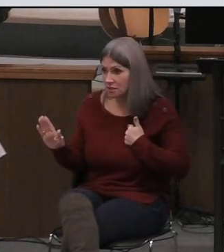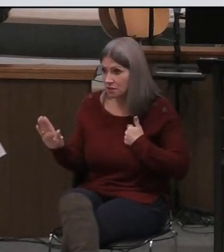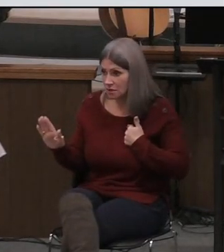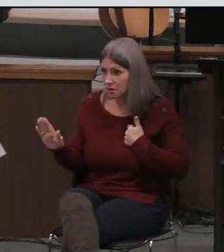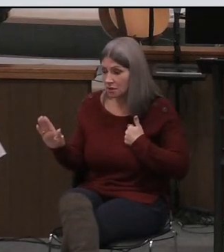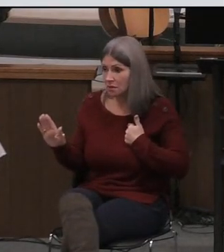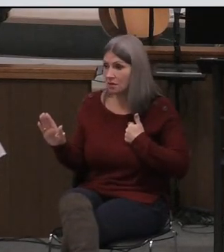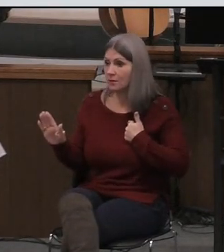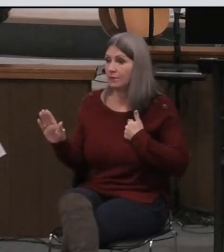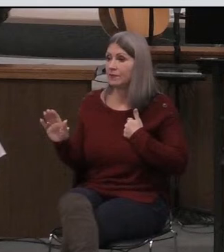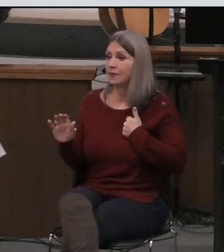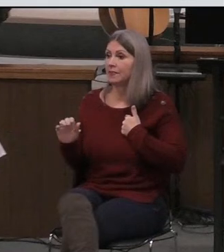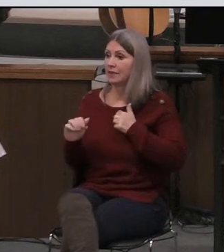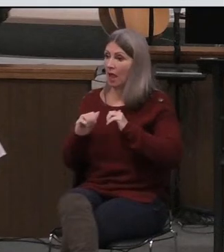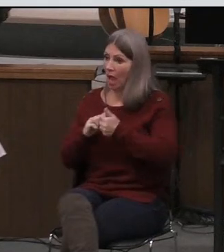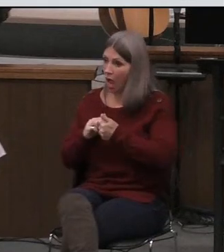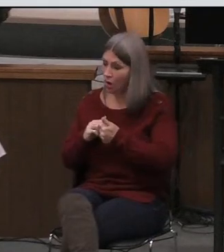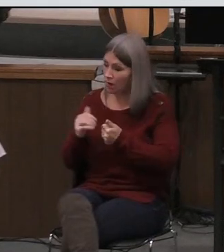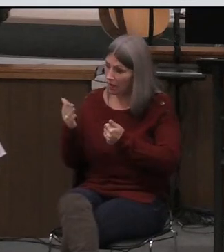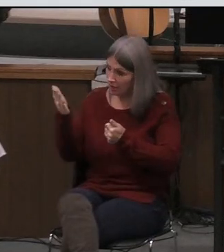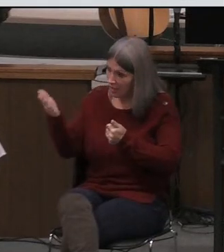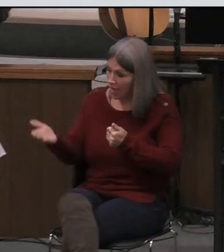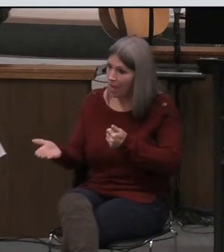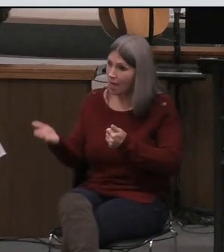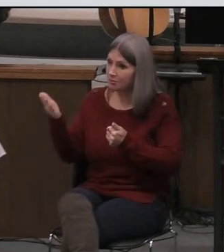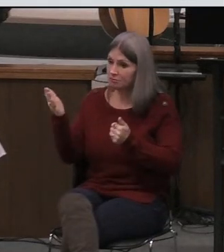through encountering Christ.